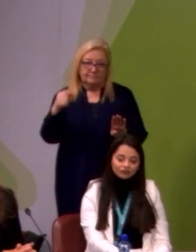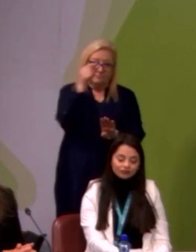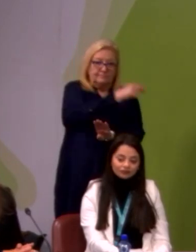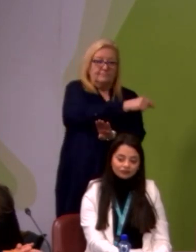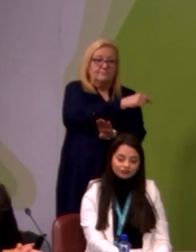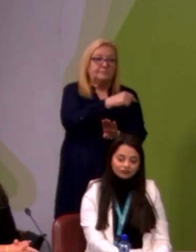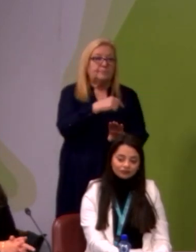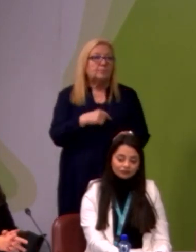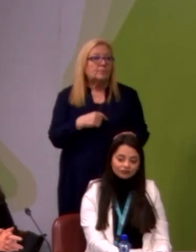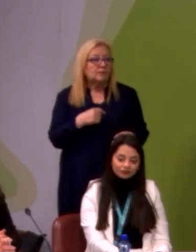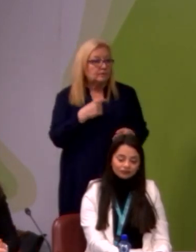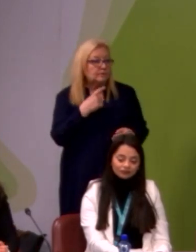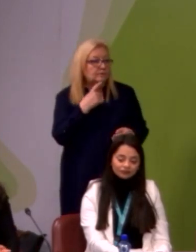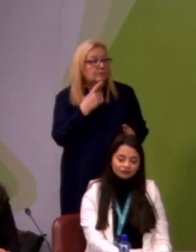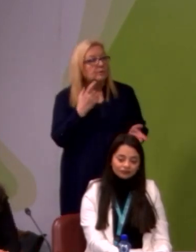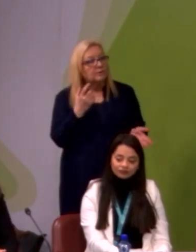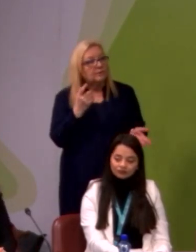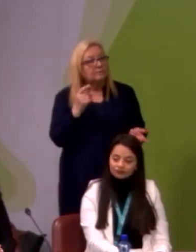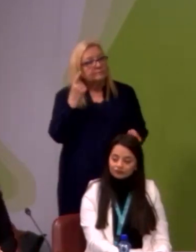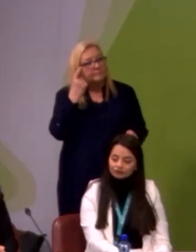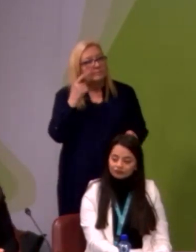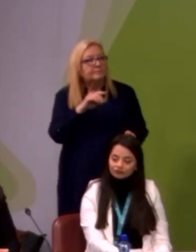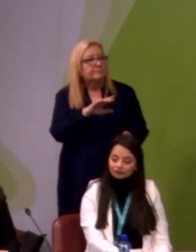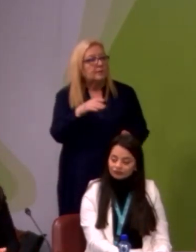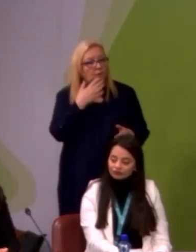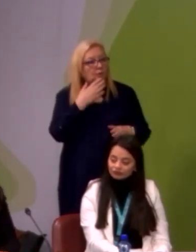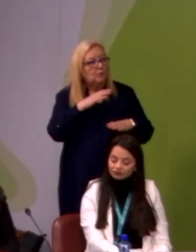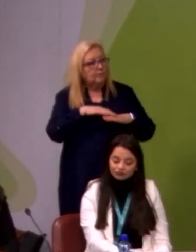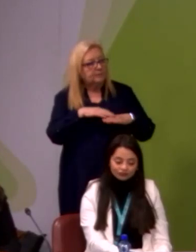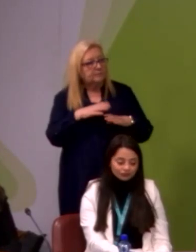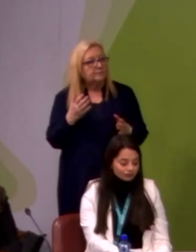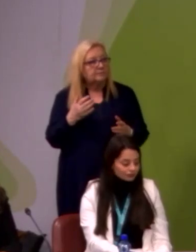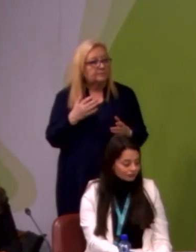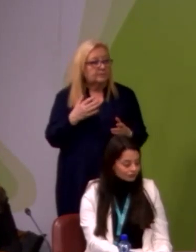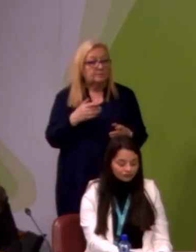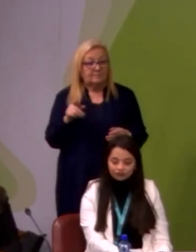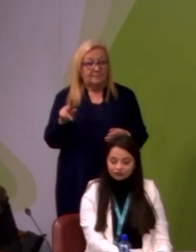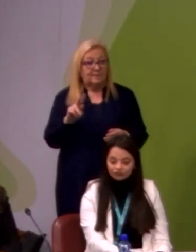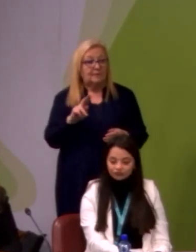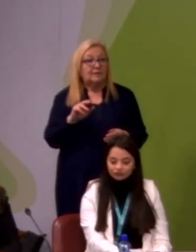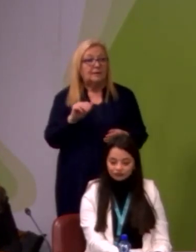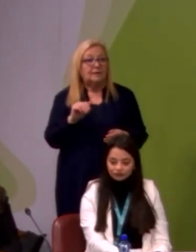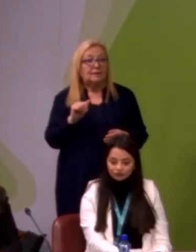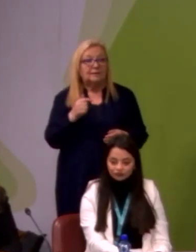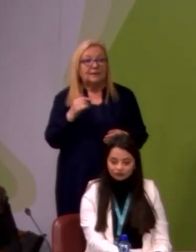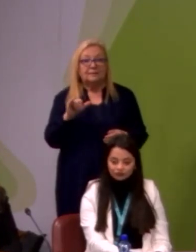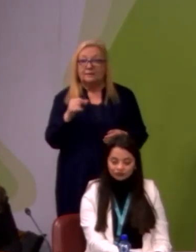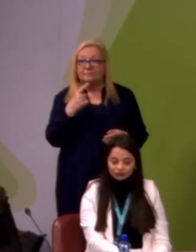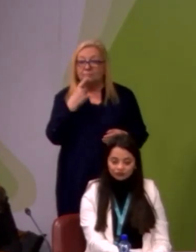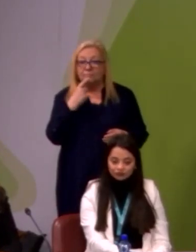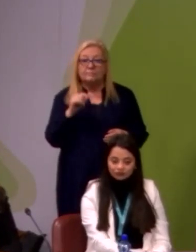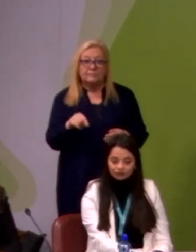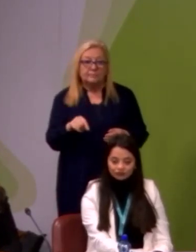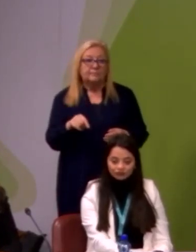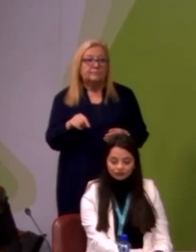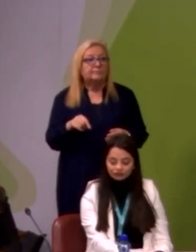on some of the reflections that we've had today, some of the comments we've had, a point that Katie made was that children with disabilities